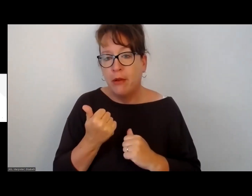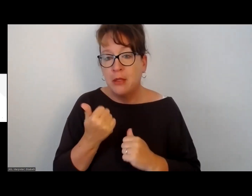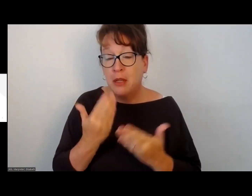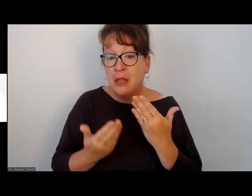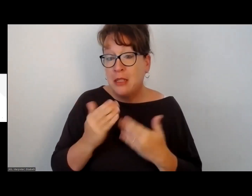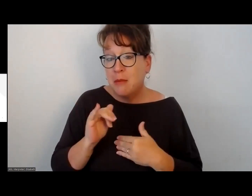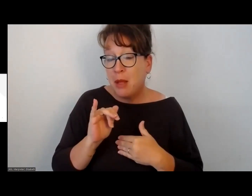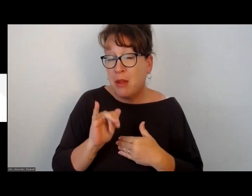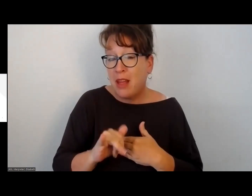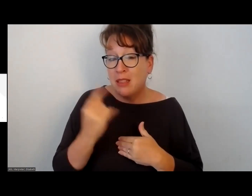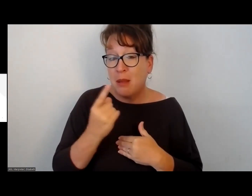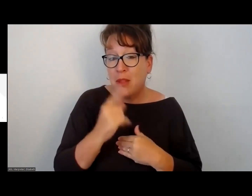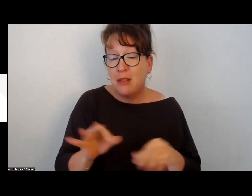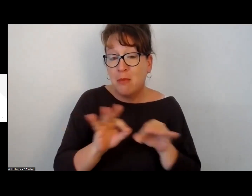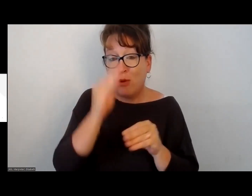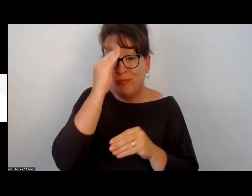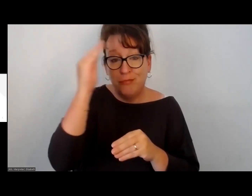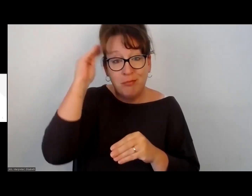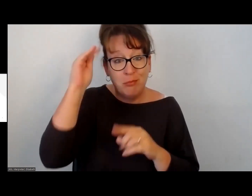we plan forward?